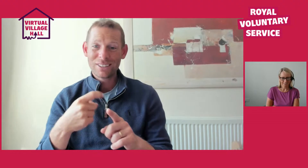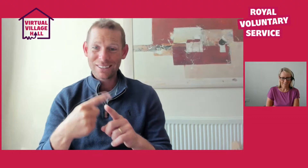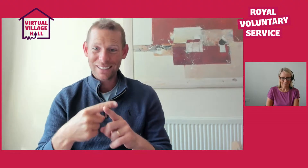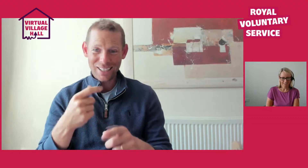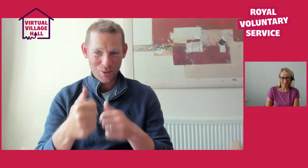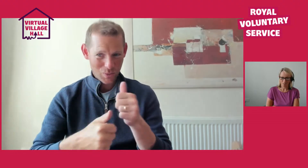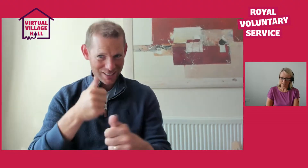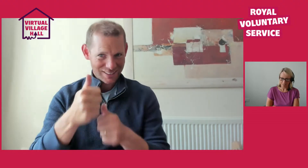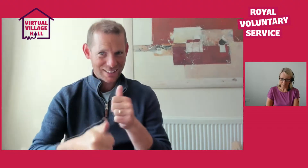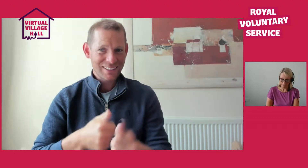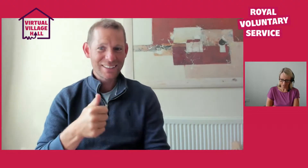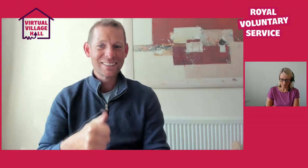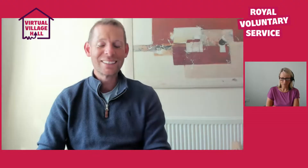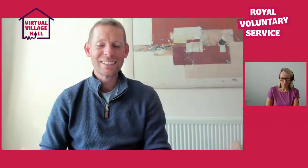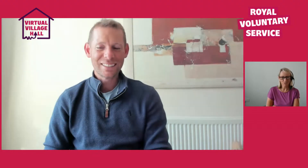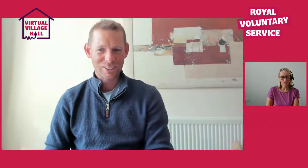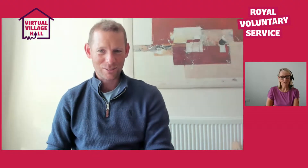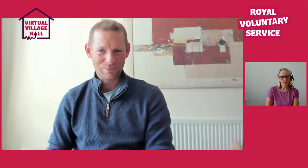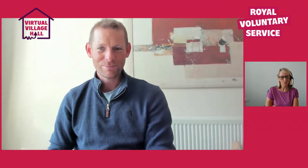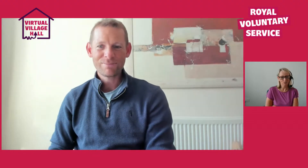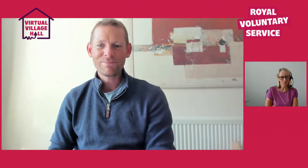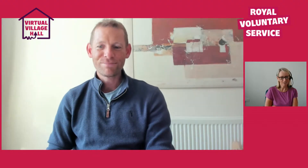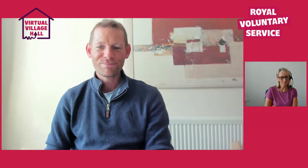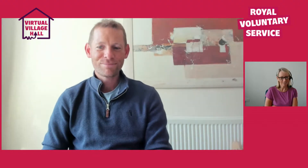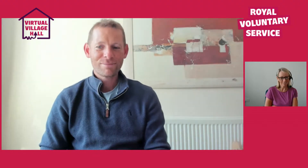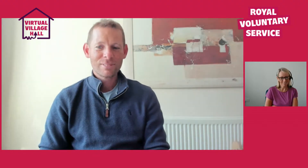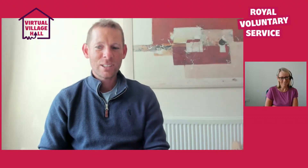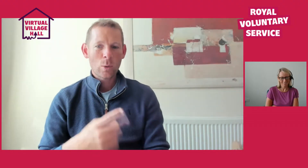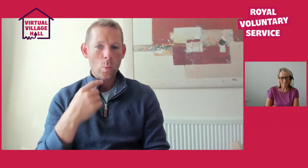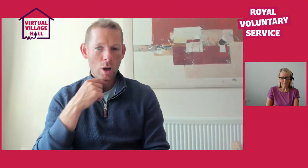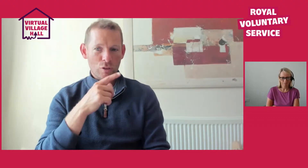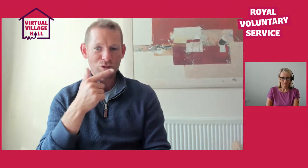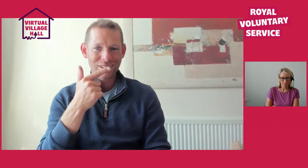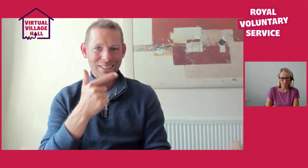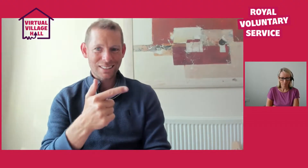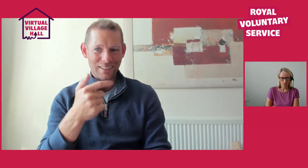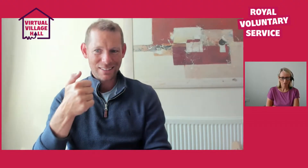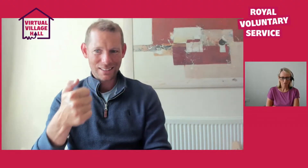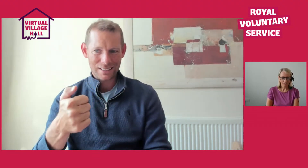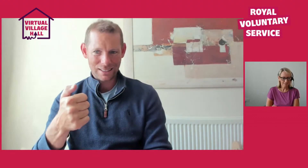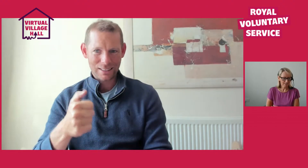176. And Christina, well done to you too. You also got that right.